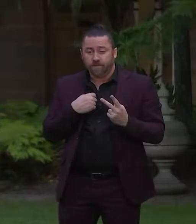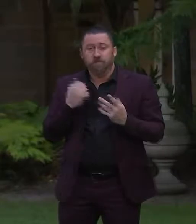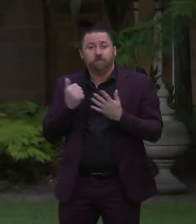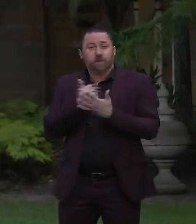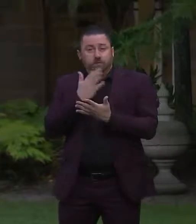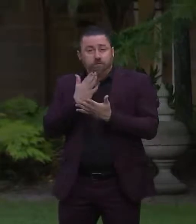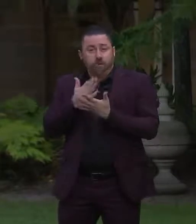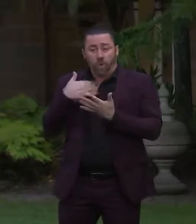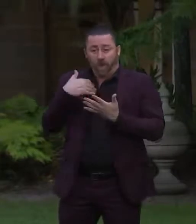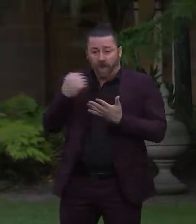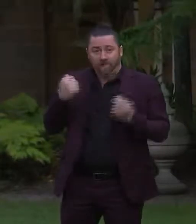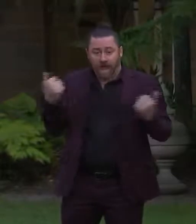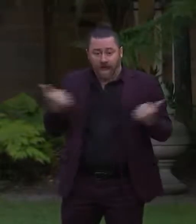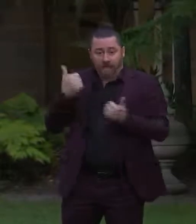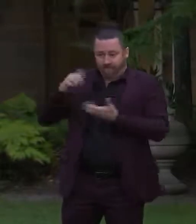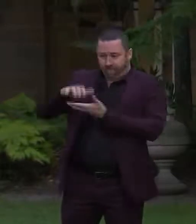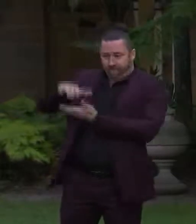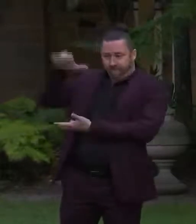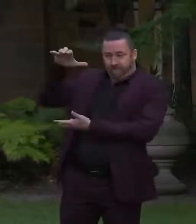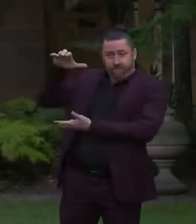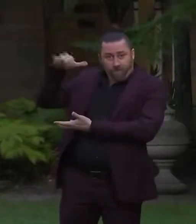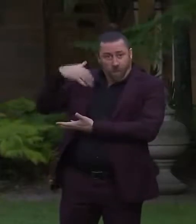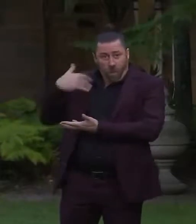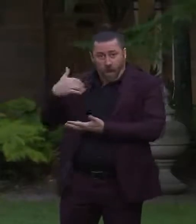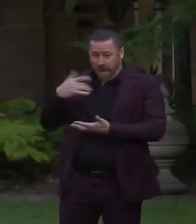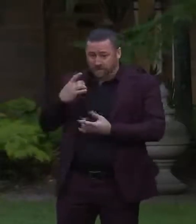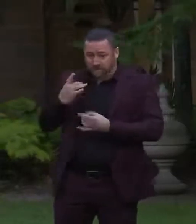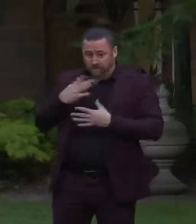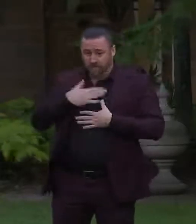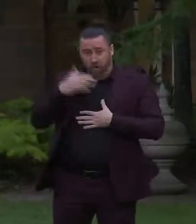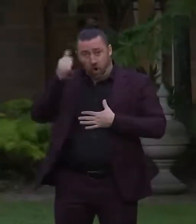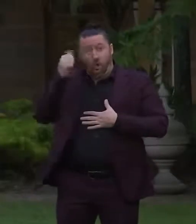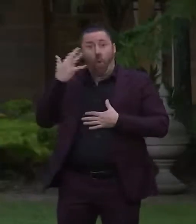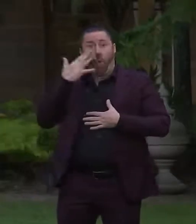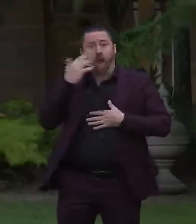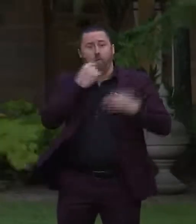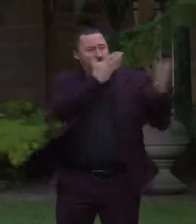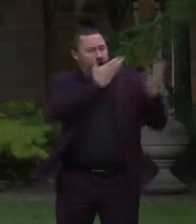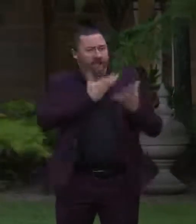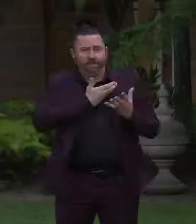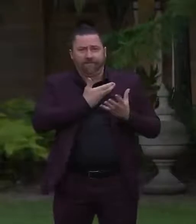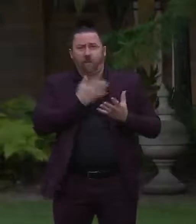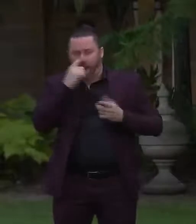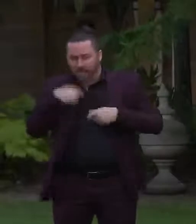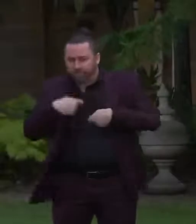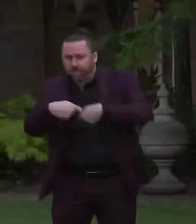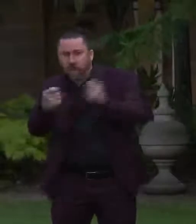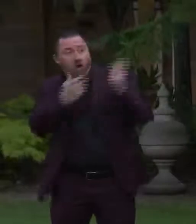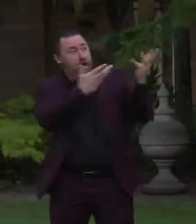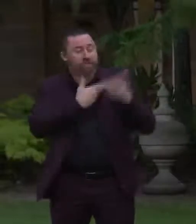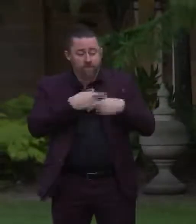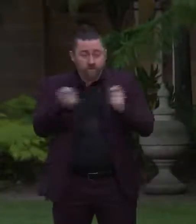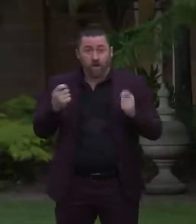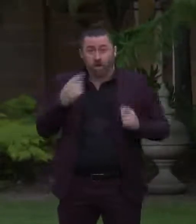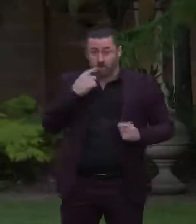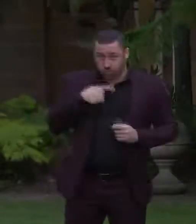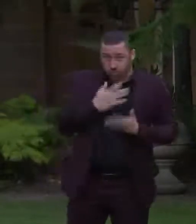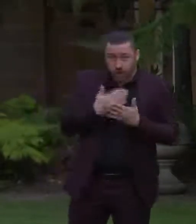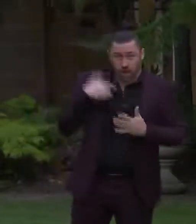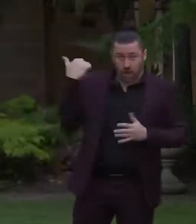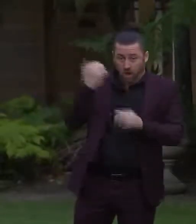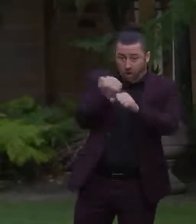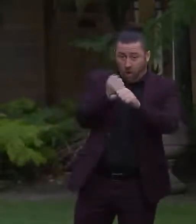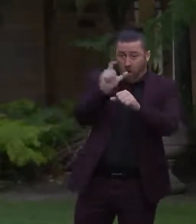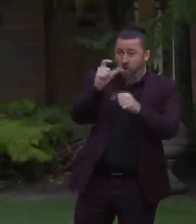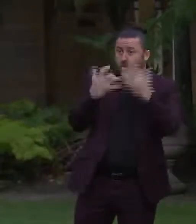guaranteed supply, and we need to have guaranteed times of delivery. Now, I said this the other day, and let me say it again. I was on the Gold Coast